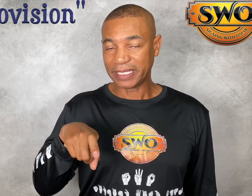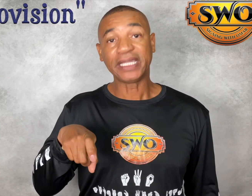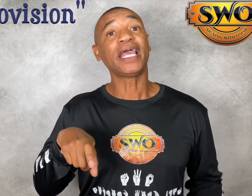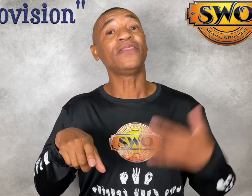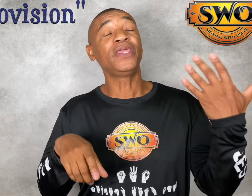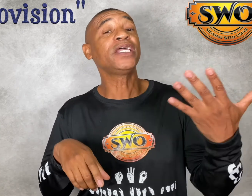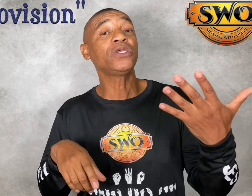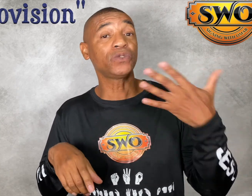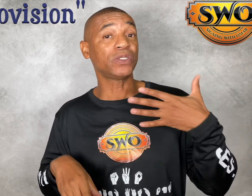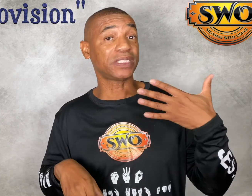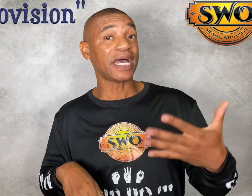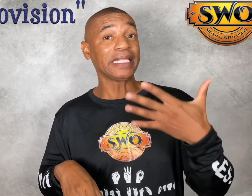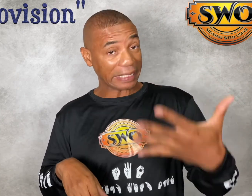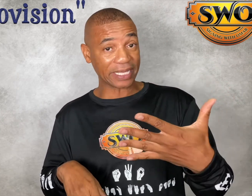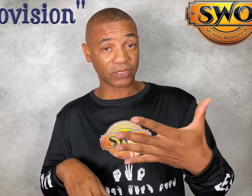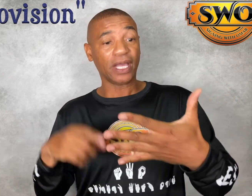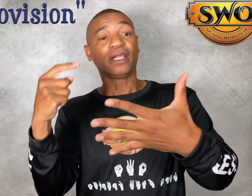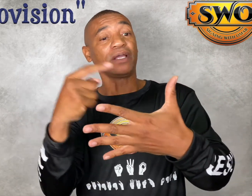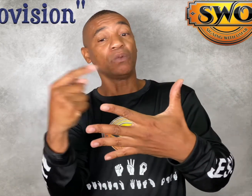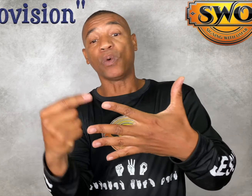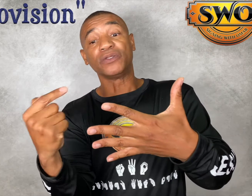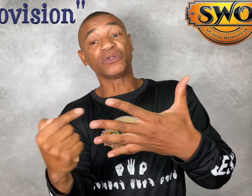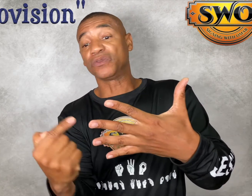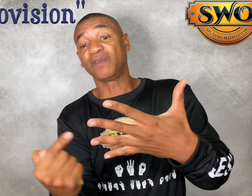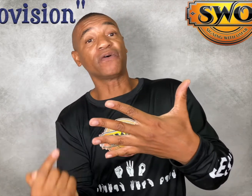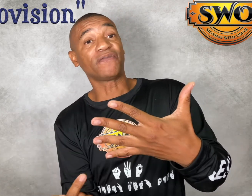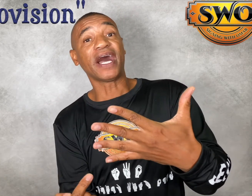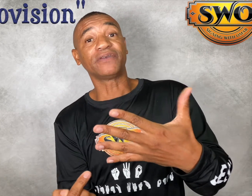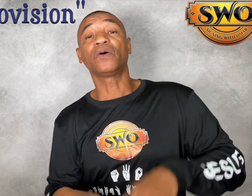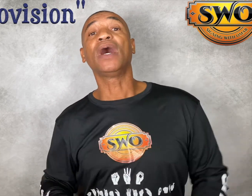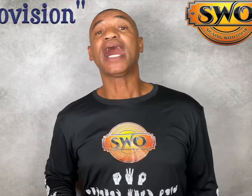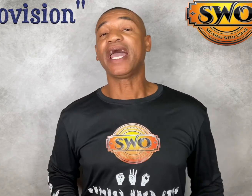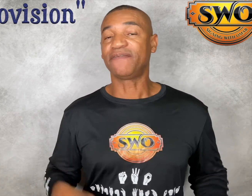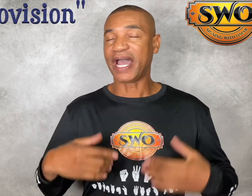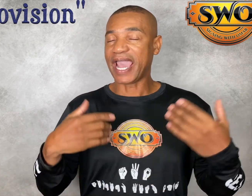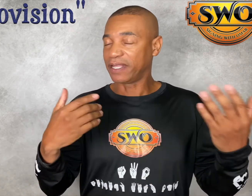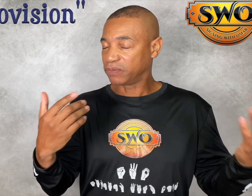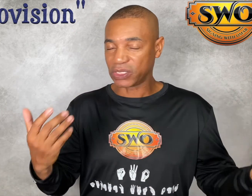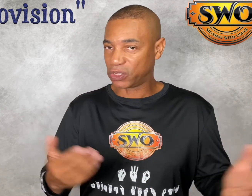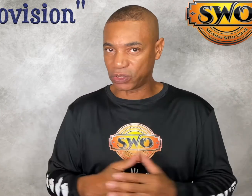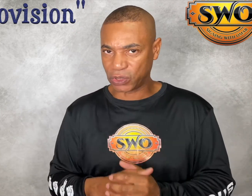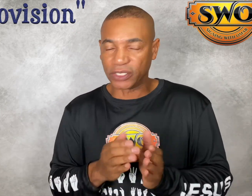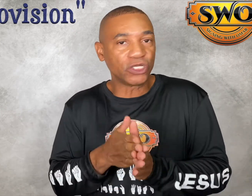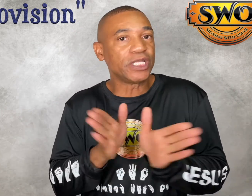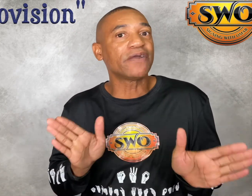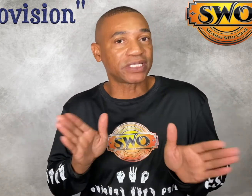Need, and then you'll do the sign list, like 1, 2, 3, 4, 5. So if I had just a generic sign